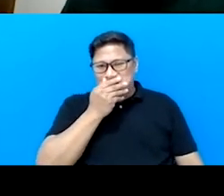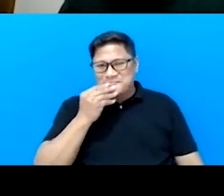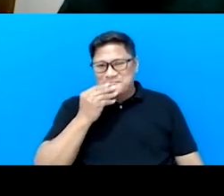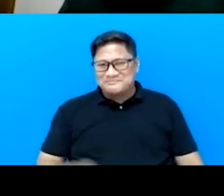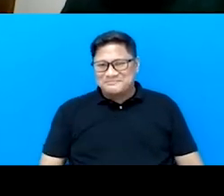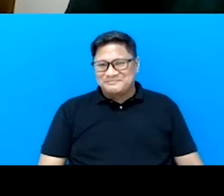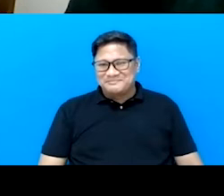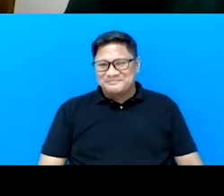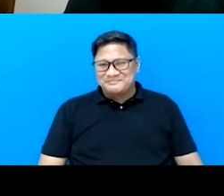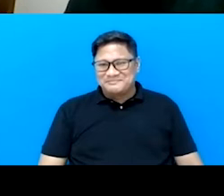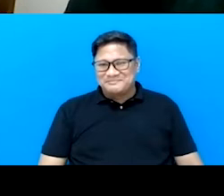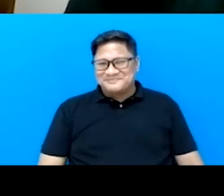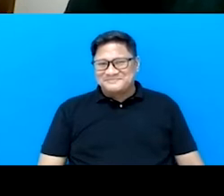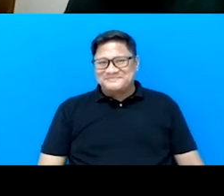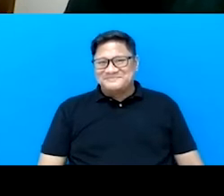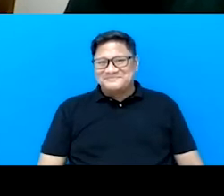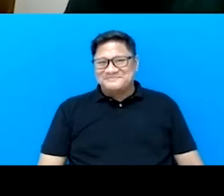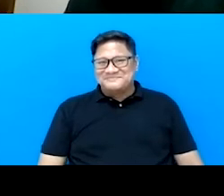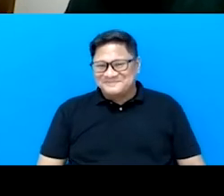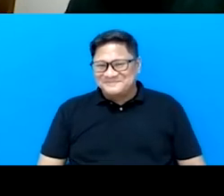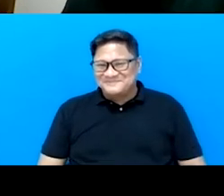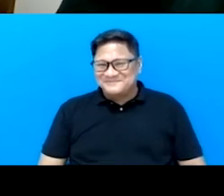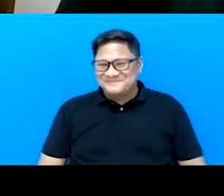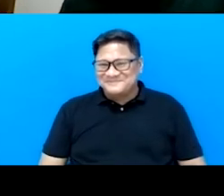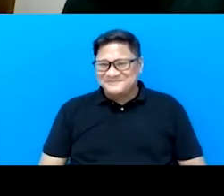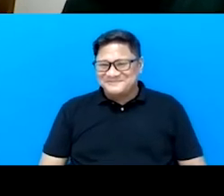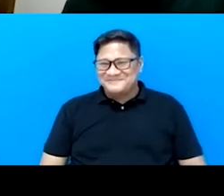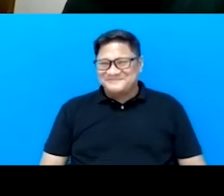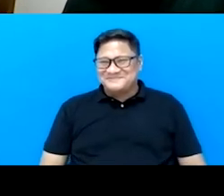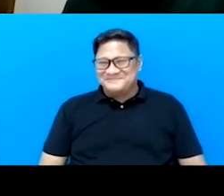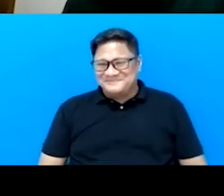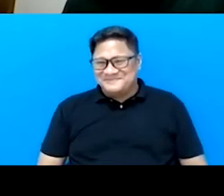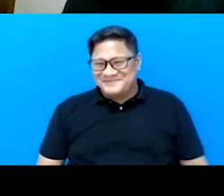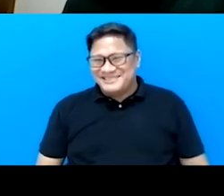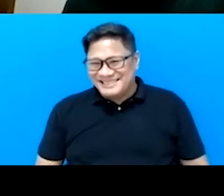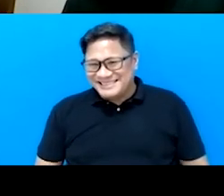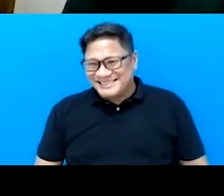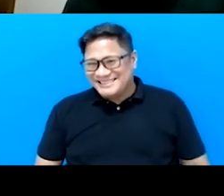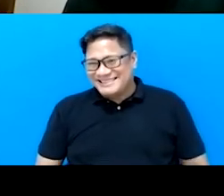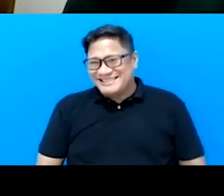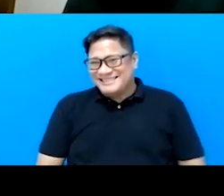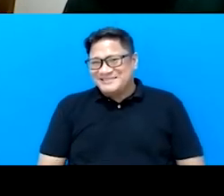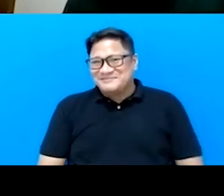I thought Nat was going to say something in the chat group, but he just said, "Excuse me, he had to leave." Okay, no problem.